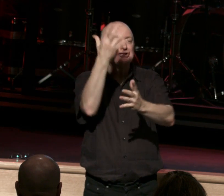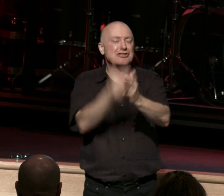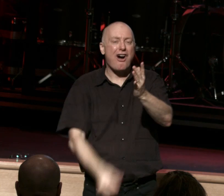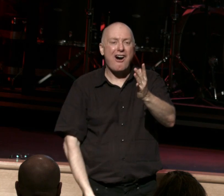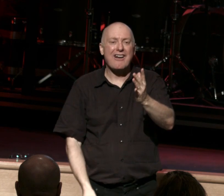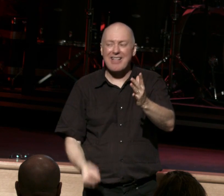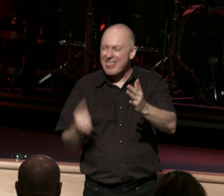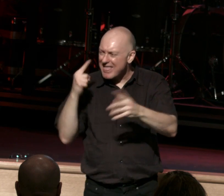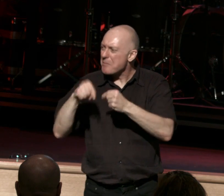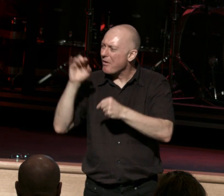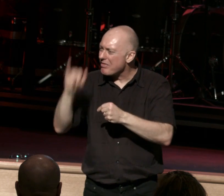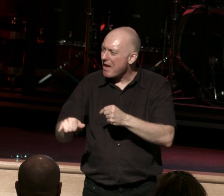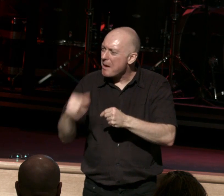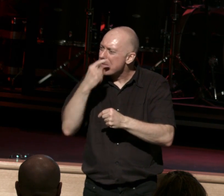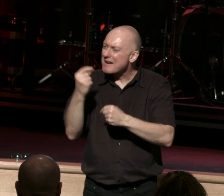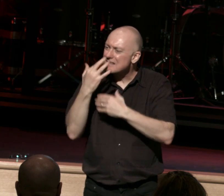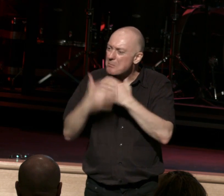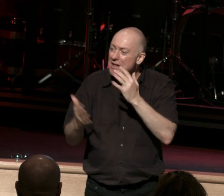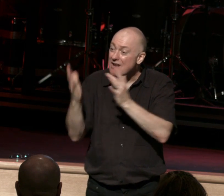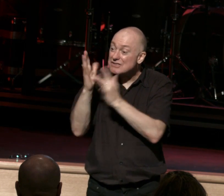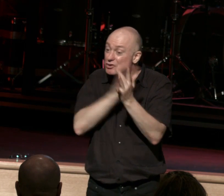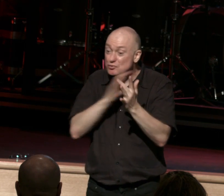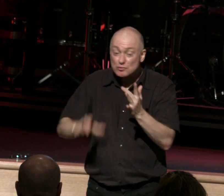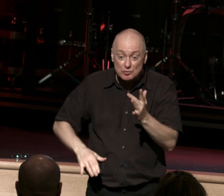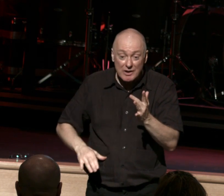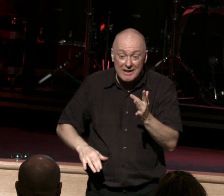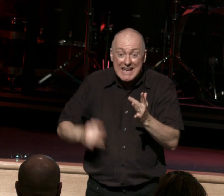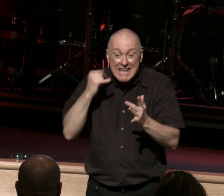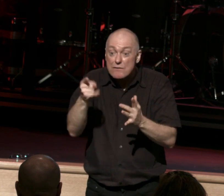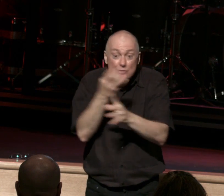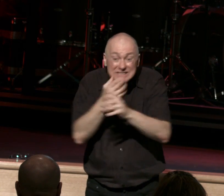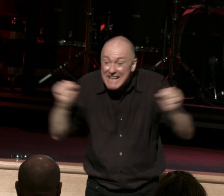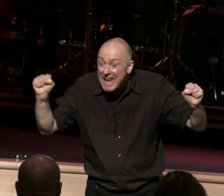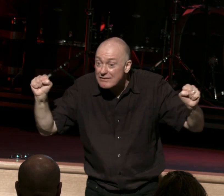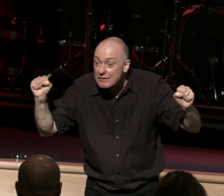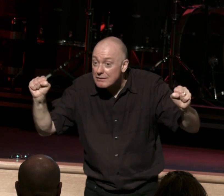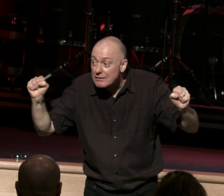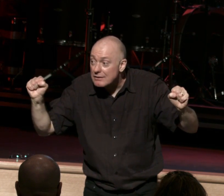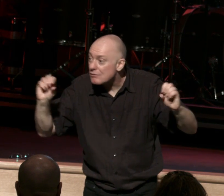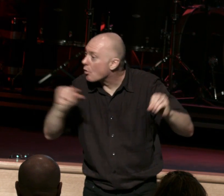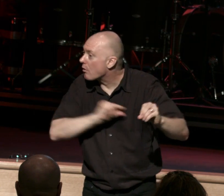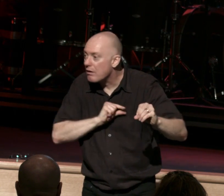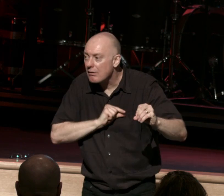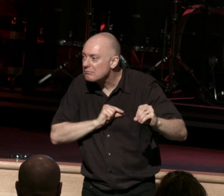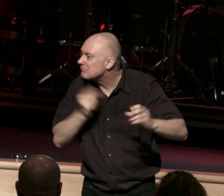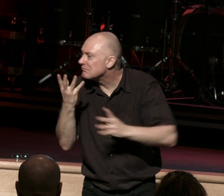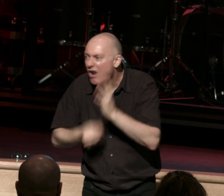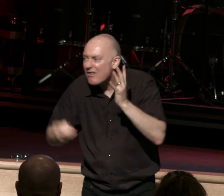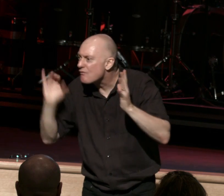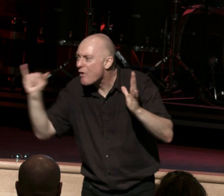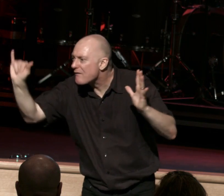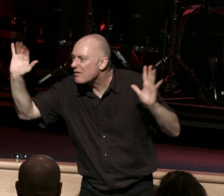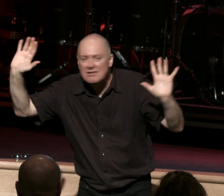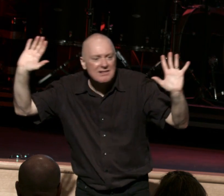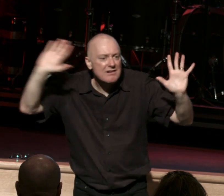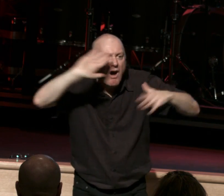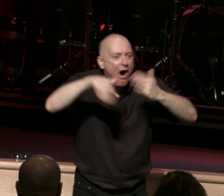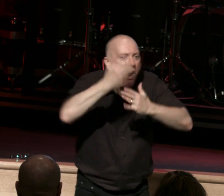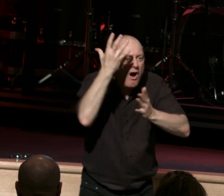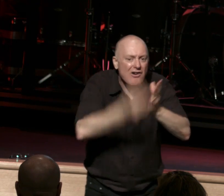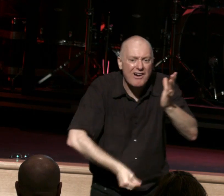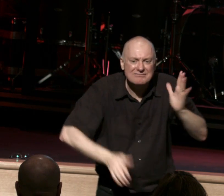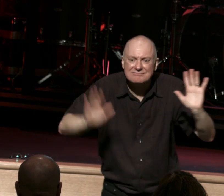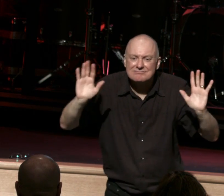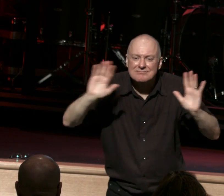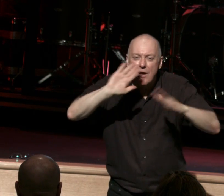stains. Think about that, loved ones. Because of the blood of Jesus Christ, if you are saved in him, there is no guilt. It's gone. It's